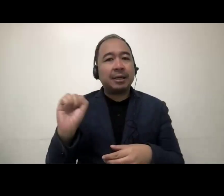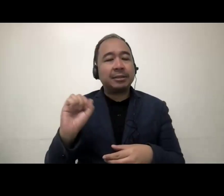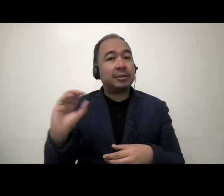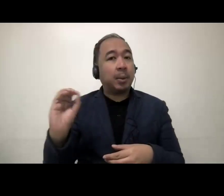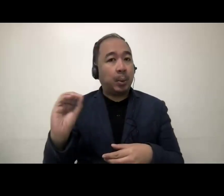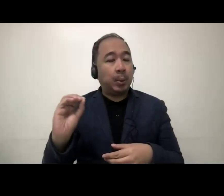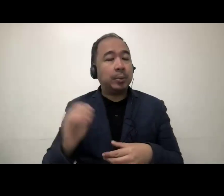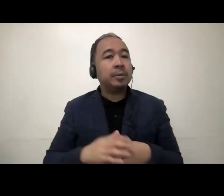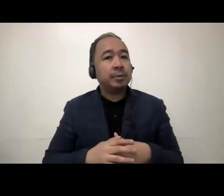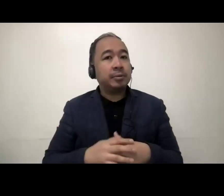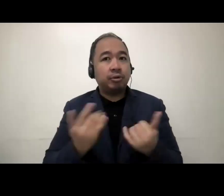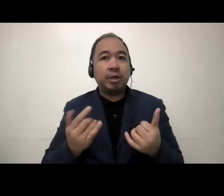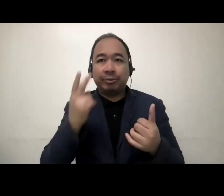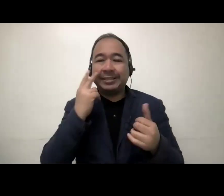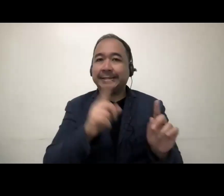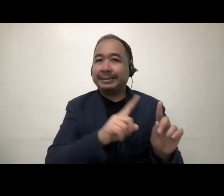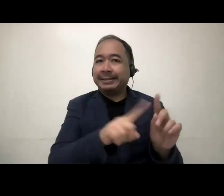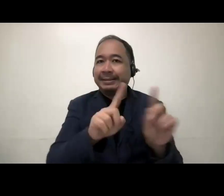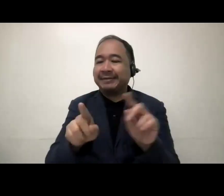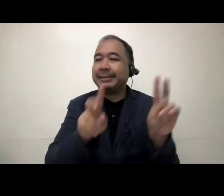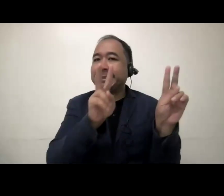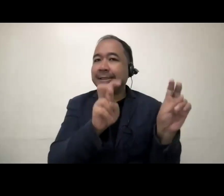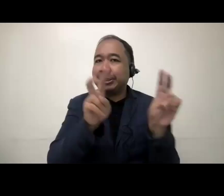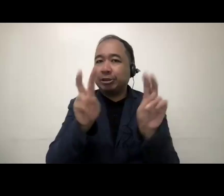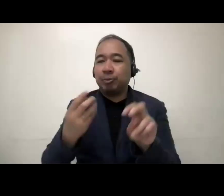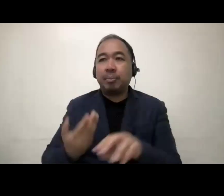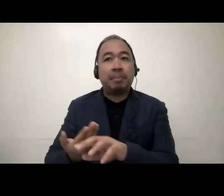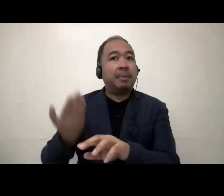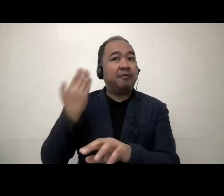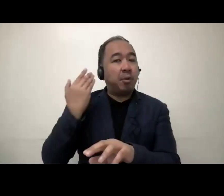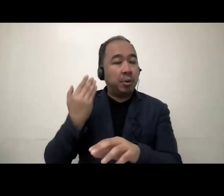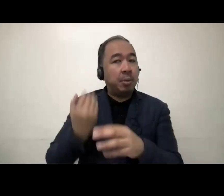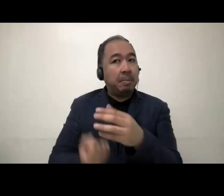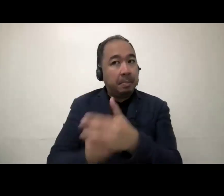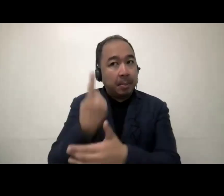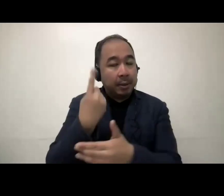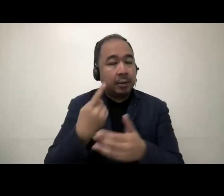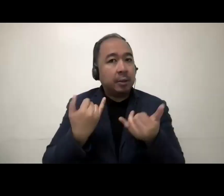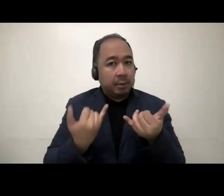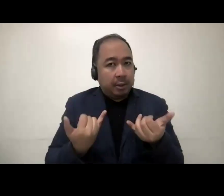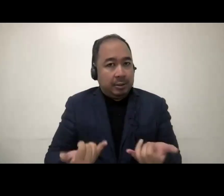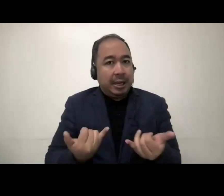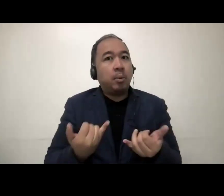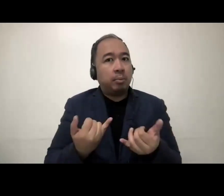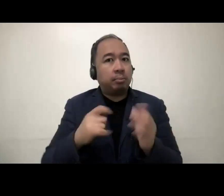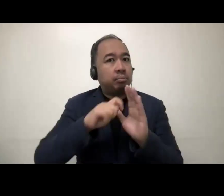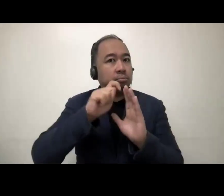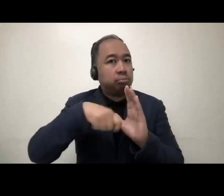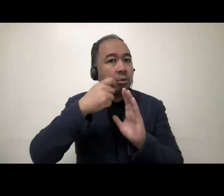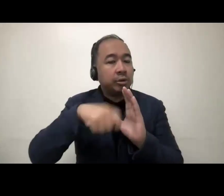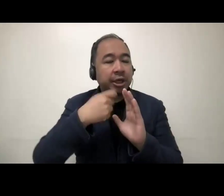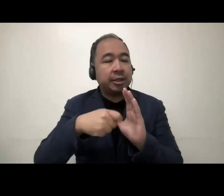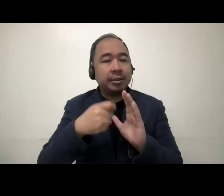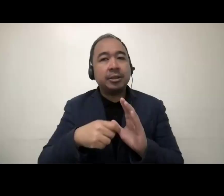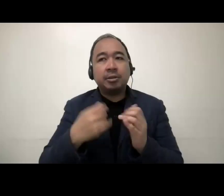we've covered a whole range of issues today, both past cases and ongoing projects, to